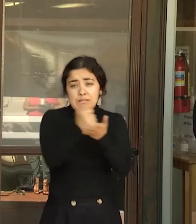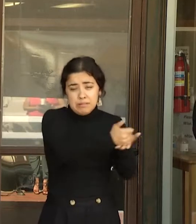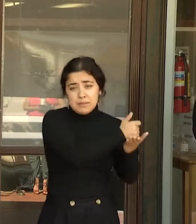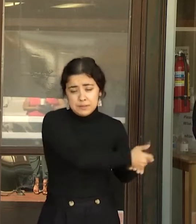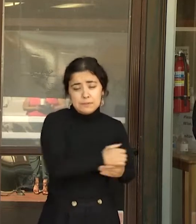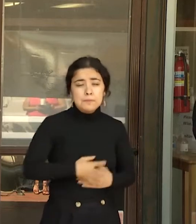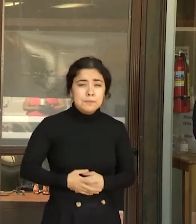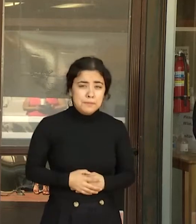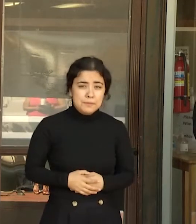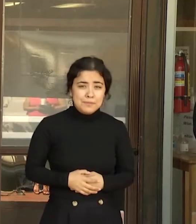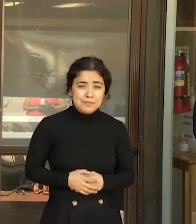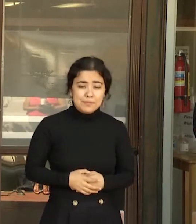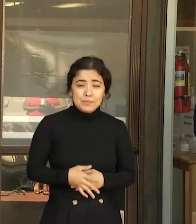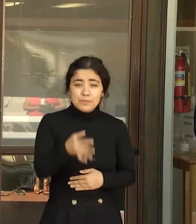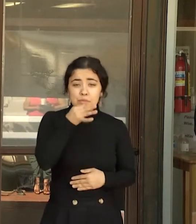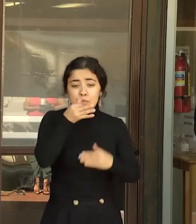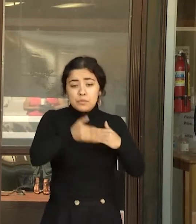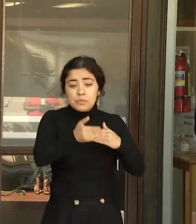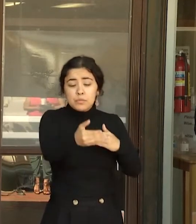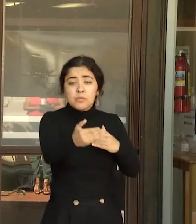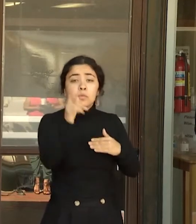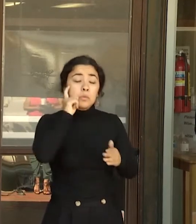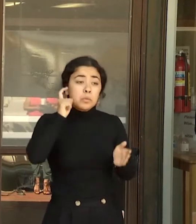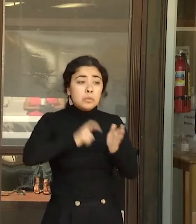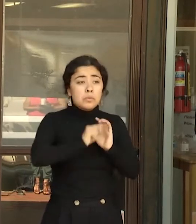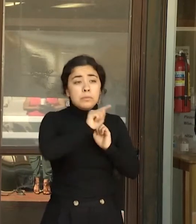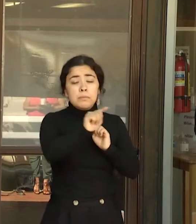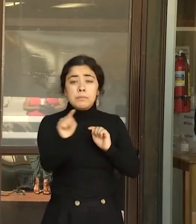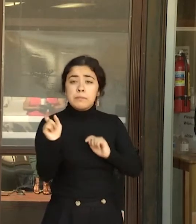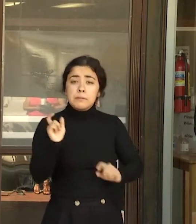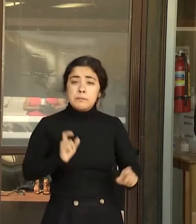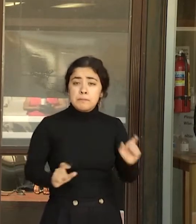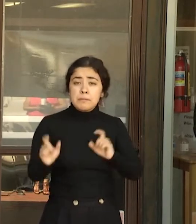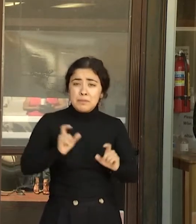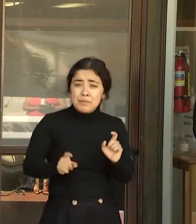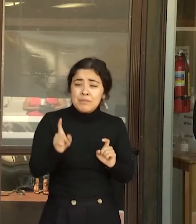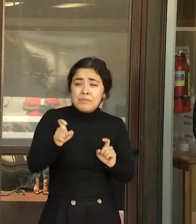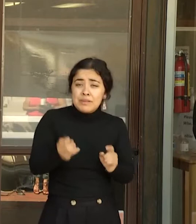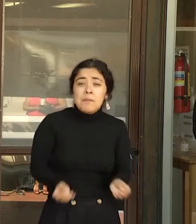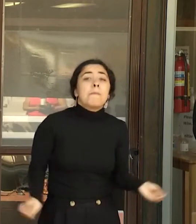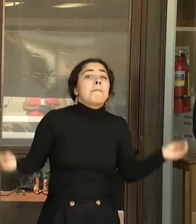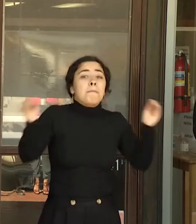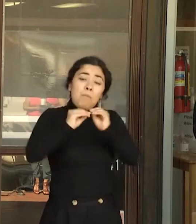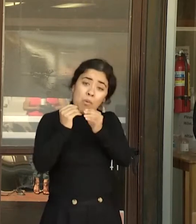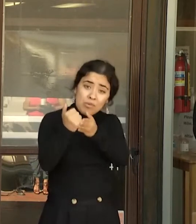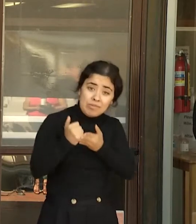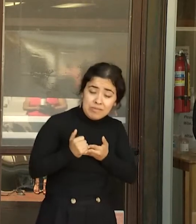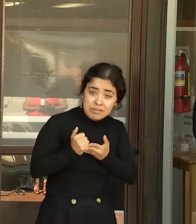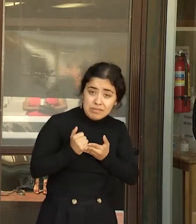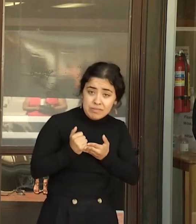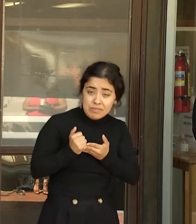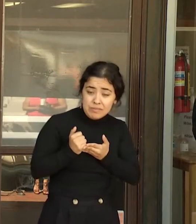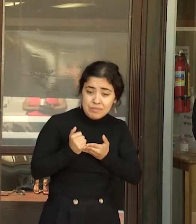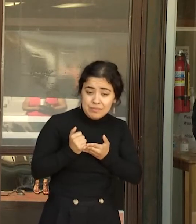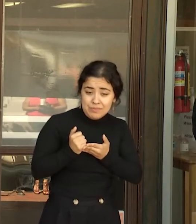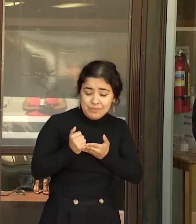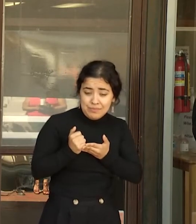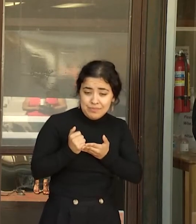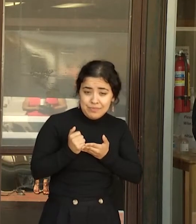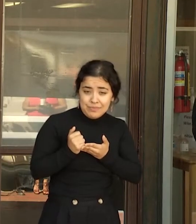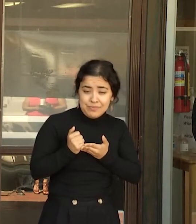In the coming days, you're going to see people who are going to need more rental assistance because the